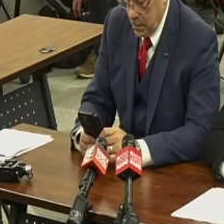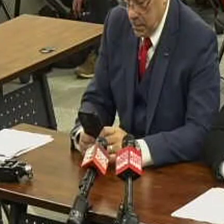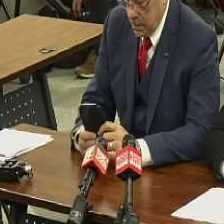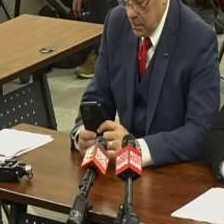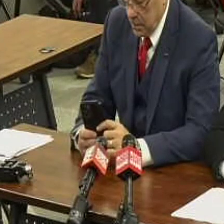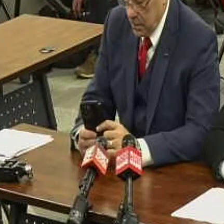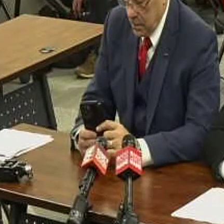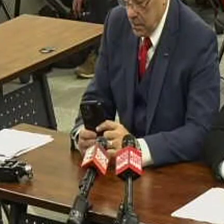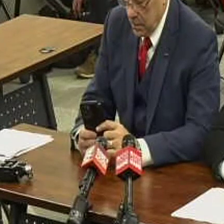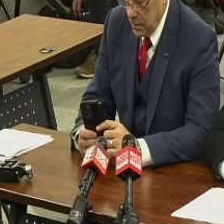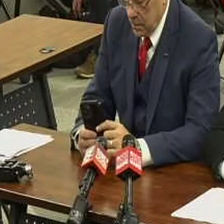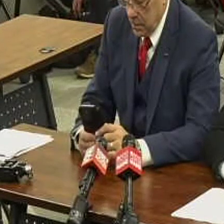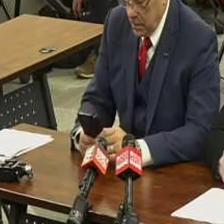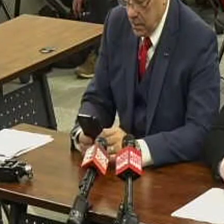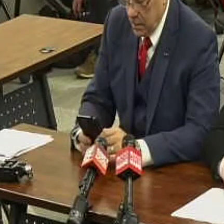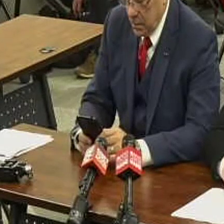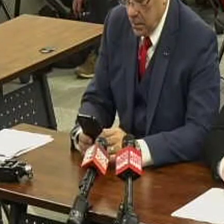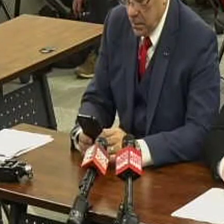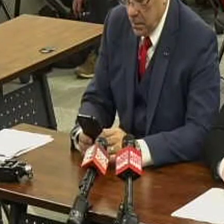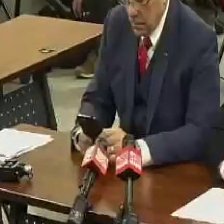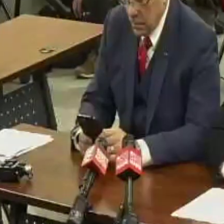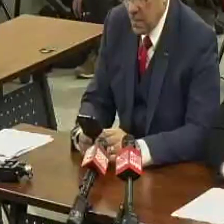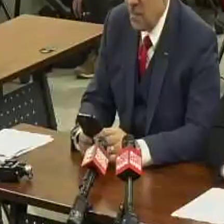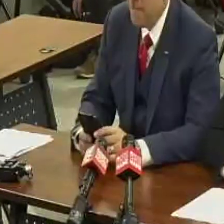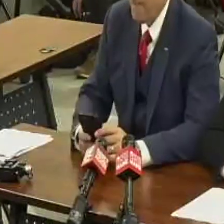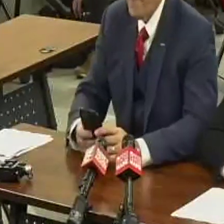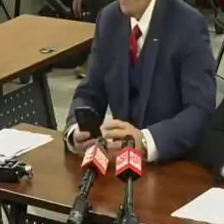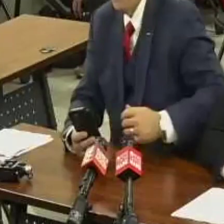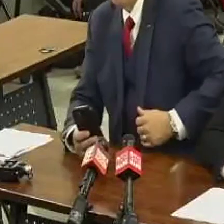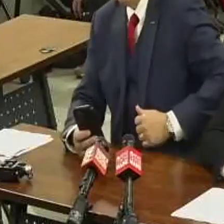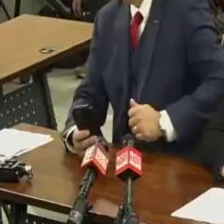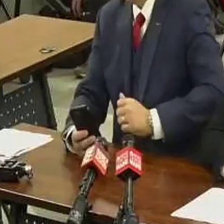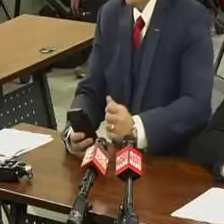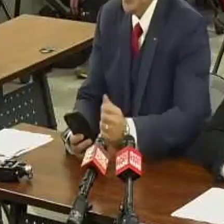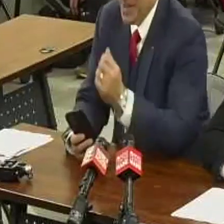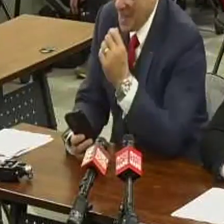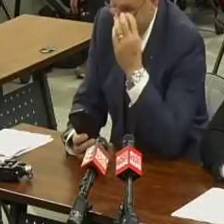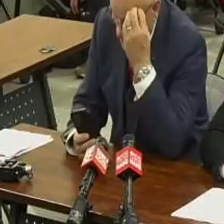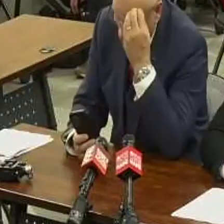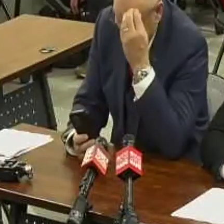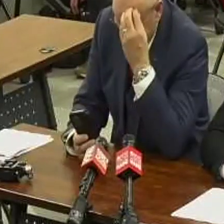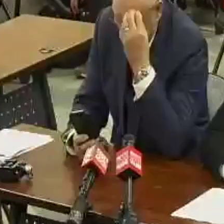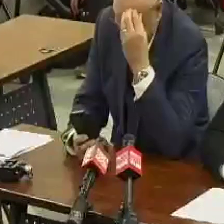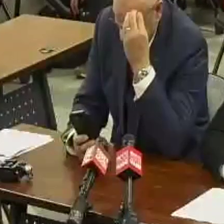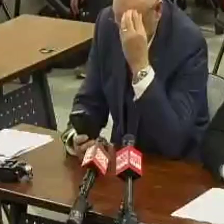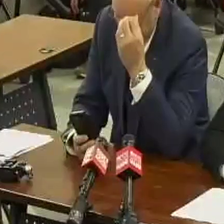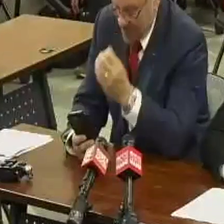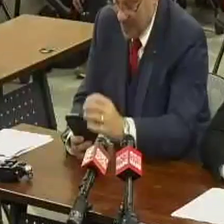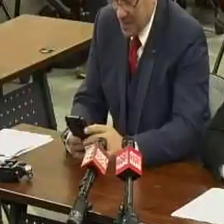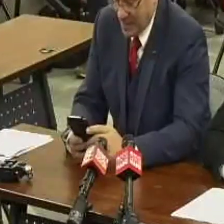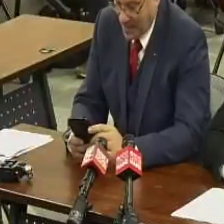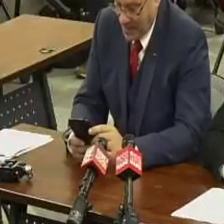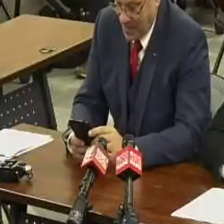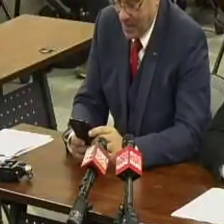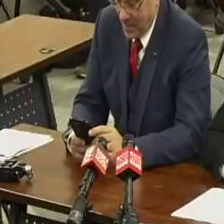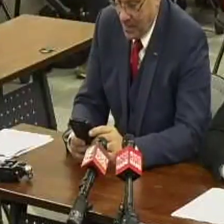Kevin, you might need to reboot because the Zoom Live is still happening and there's still people in the Zoom. So it's got to be something on your